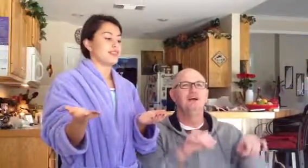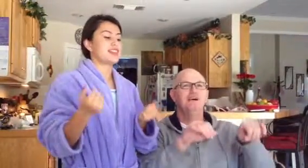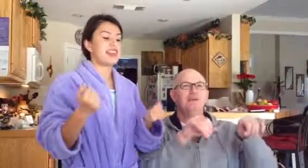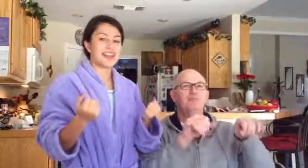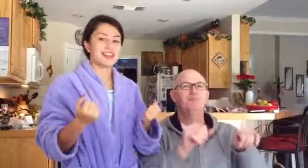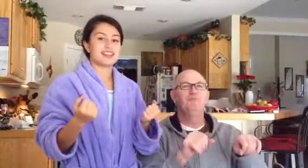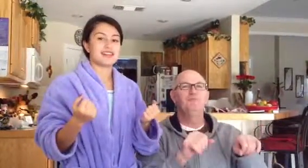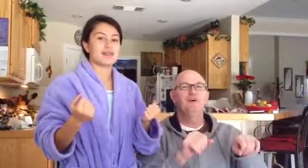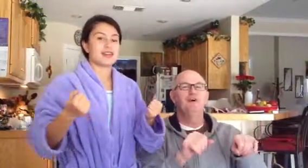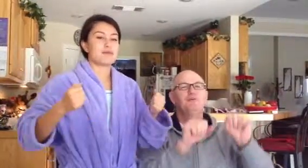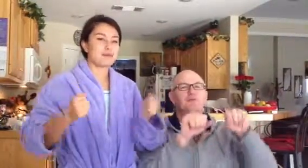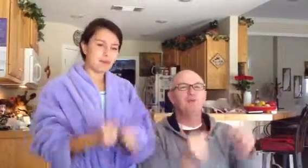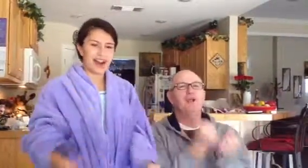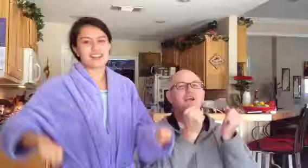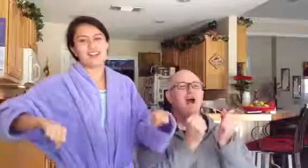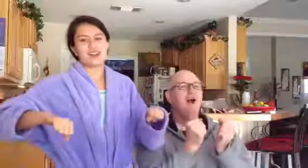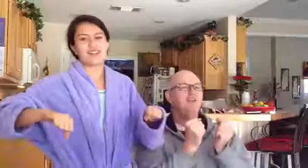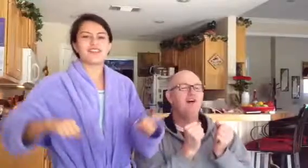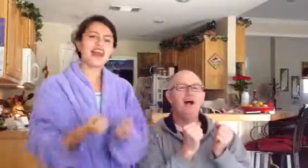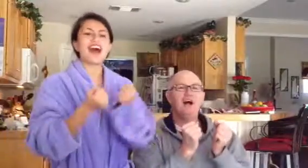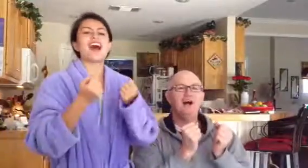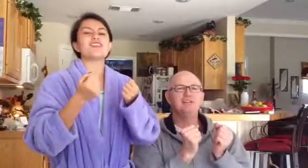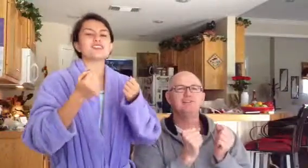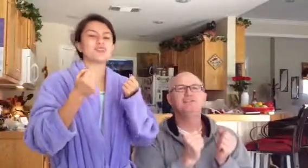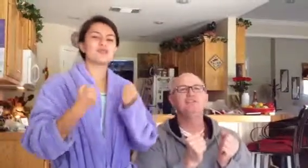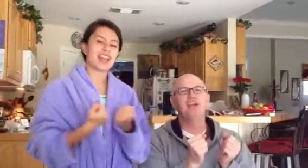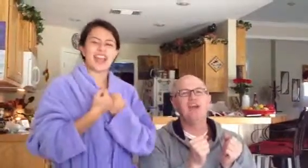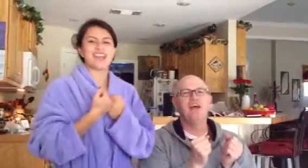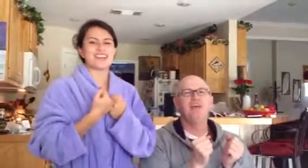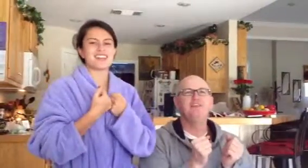Then we break our vows together.